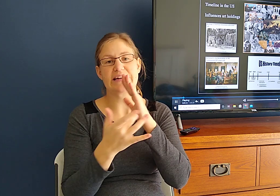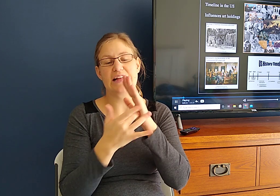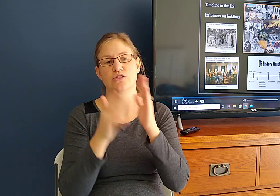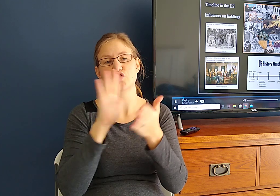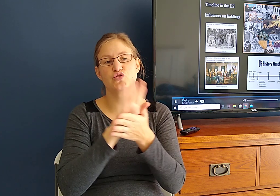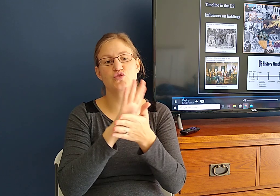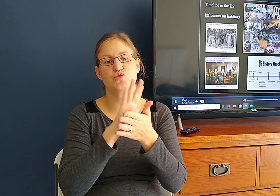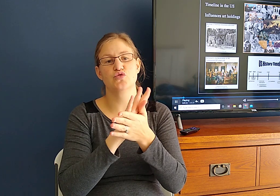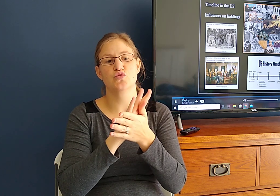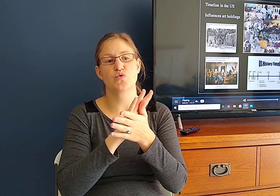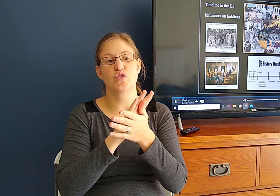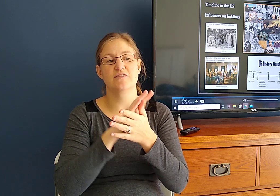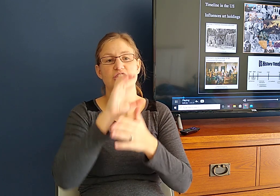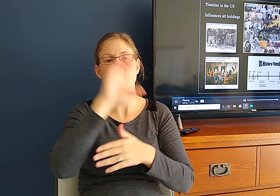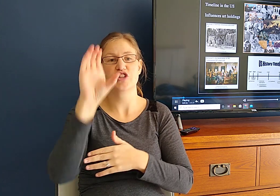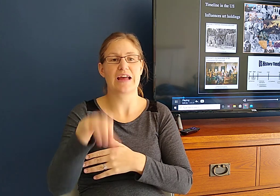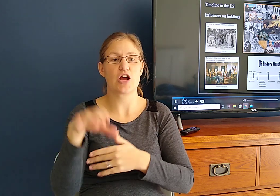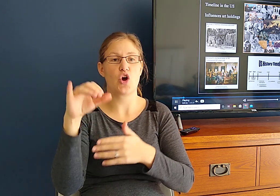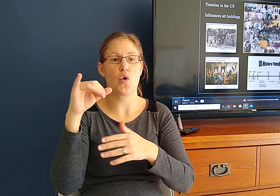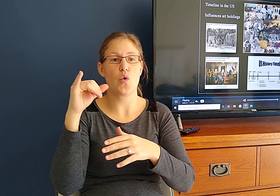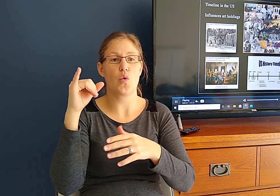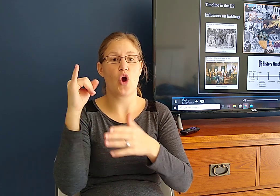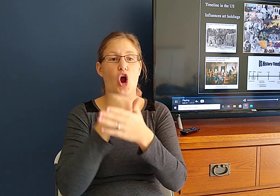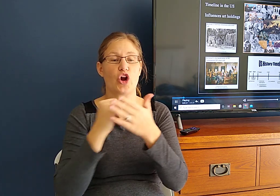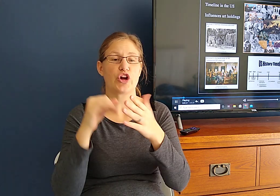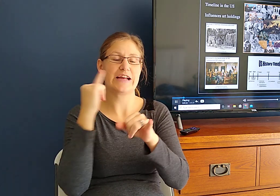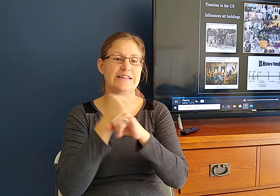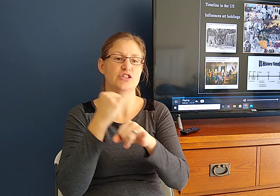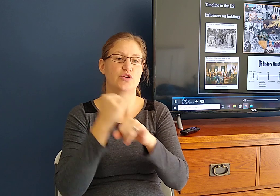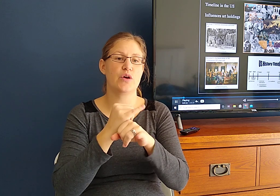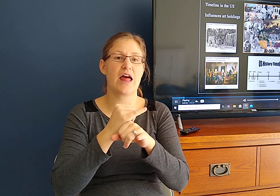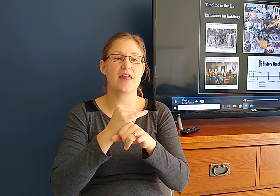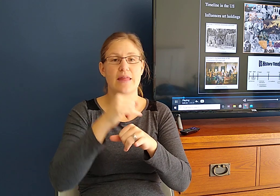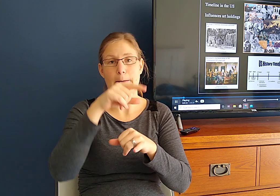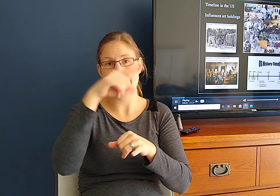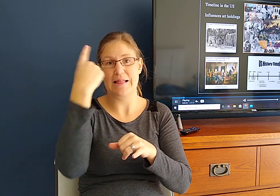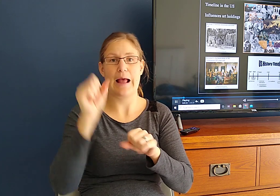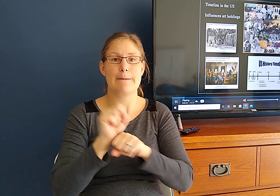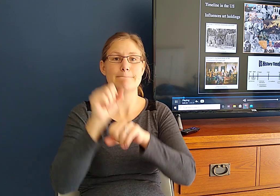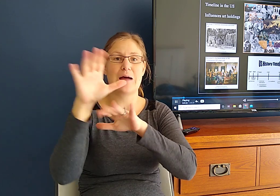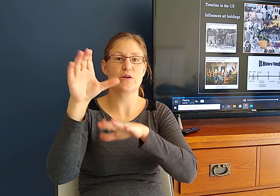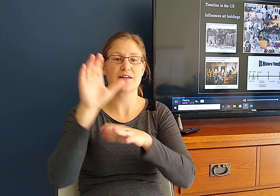Chicago Art Institute, the Black Mountain College in North Carolina, and many others.